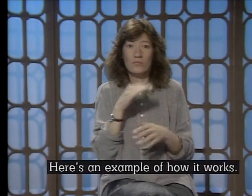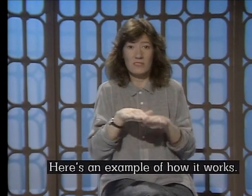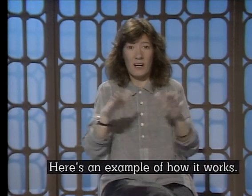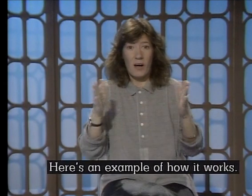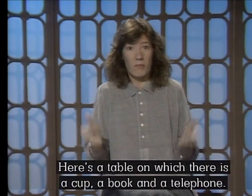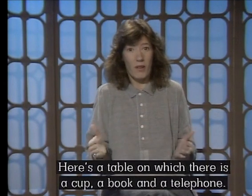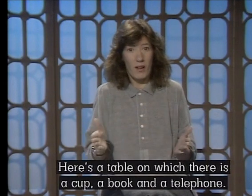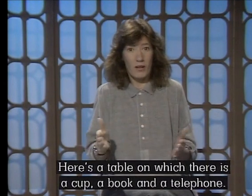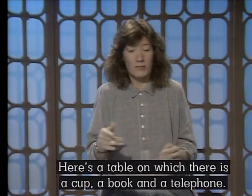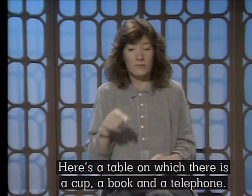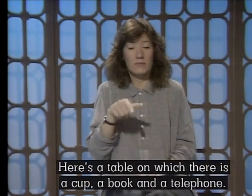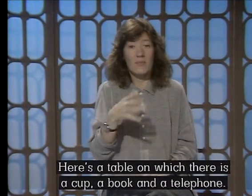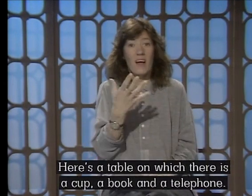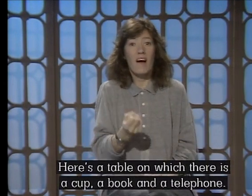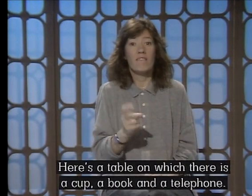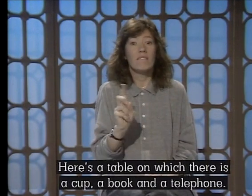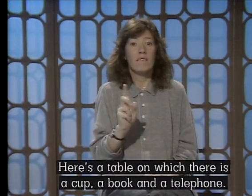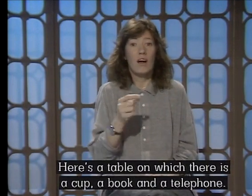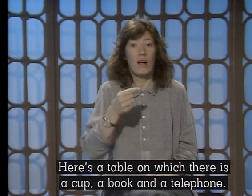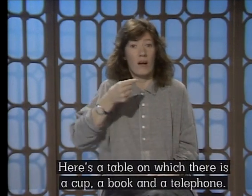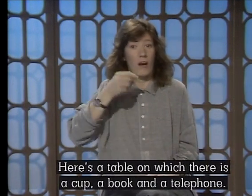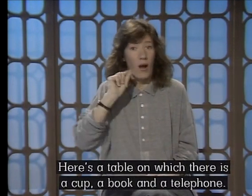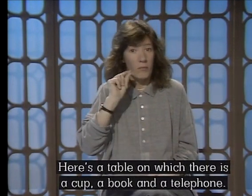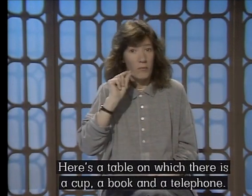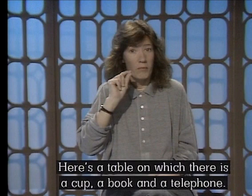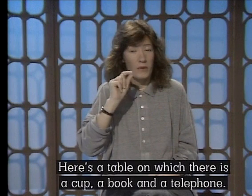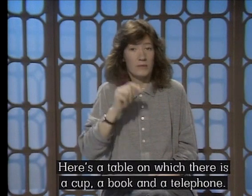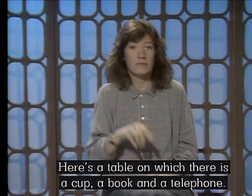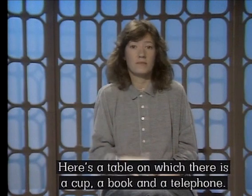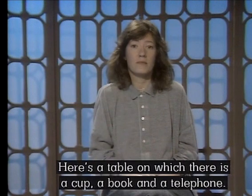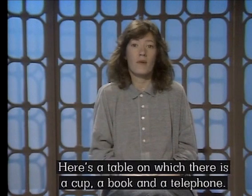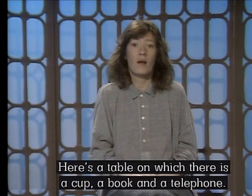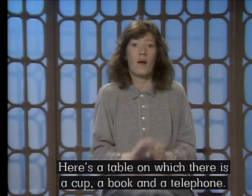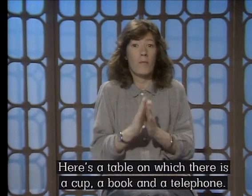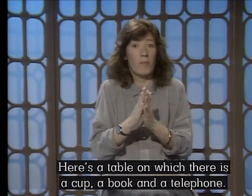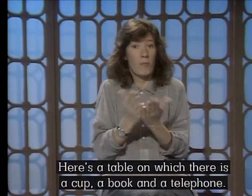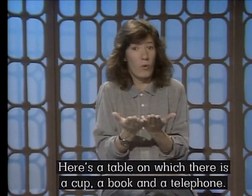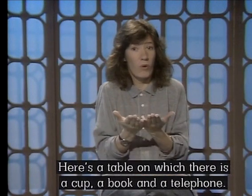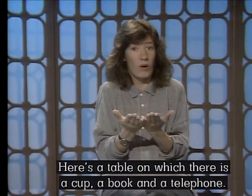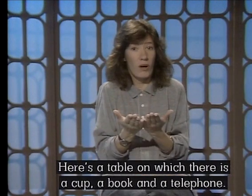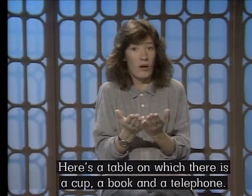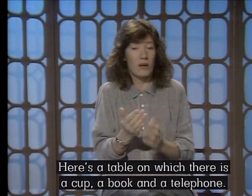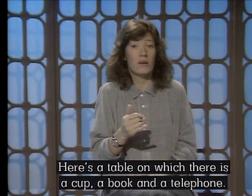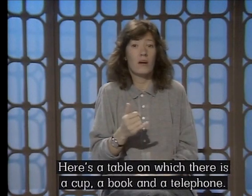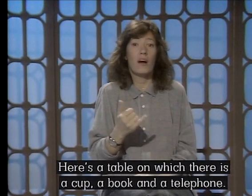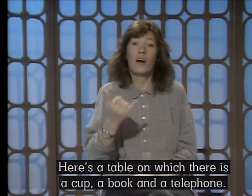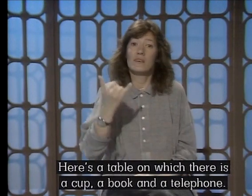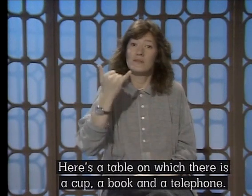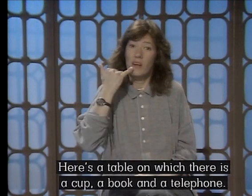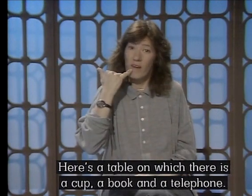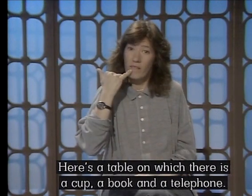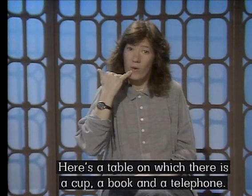works. Here's a table on which there's a cup, a book, and a telephone.